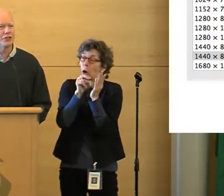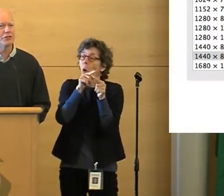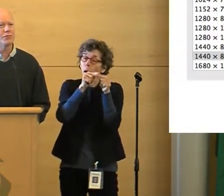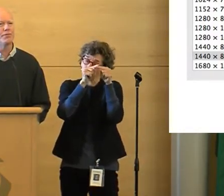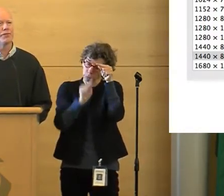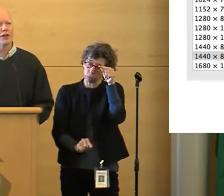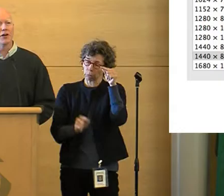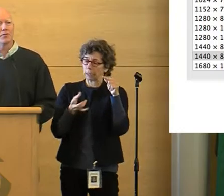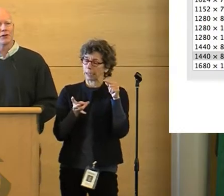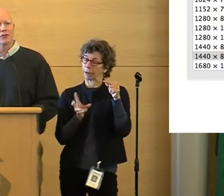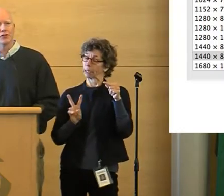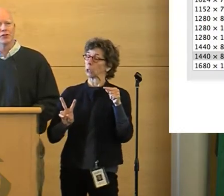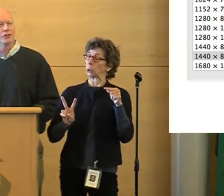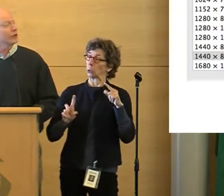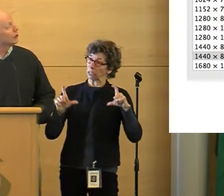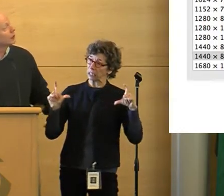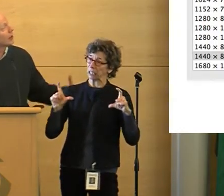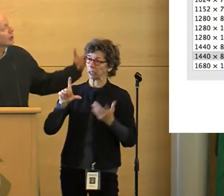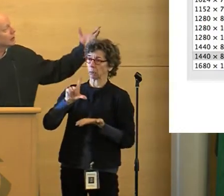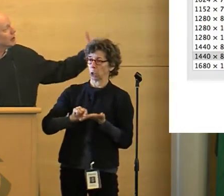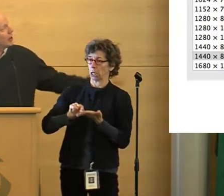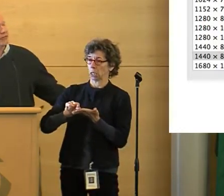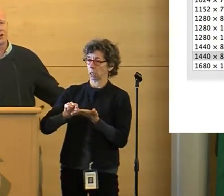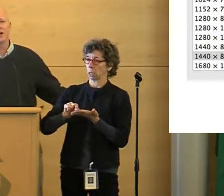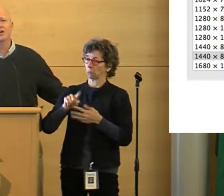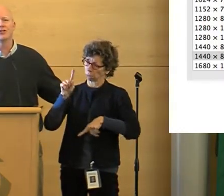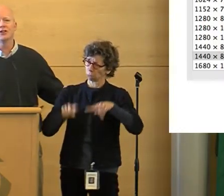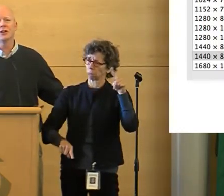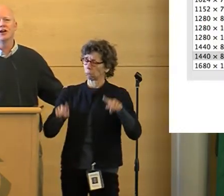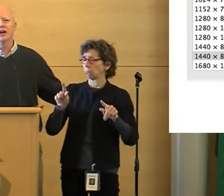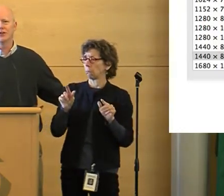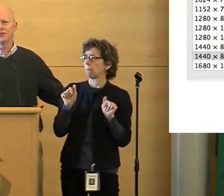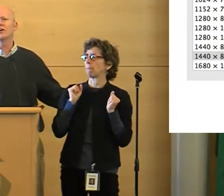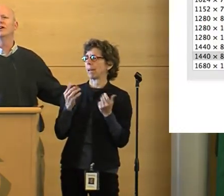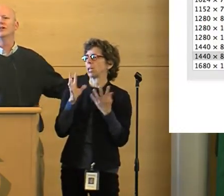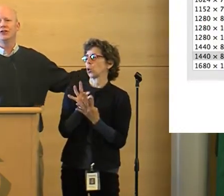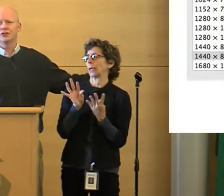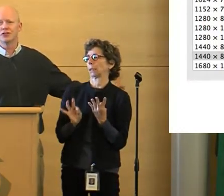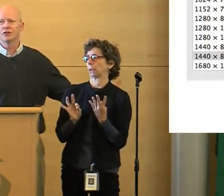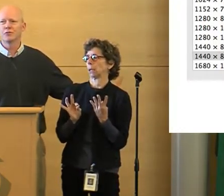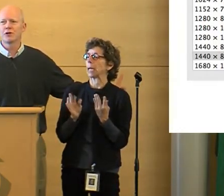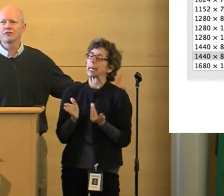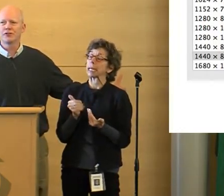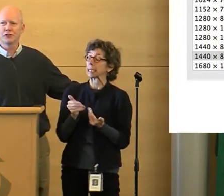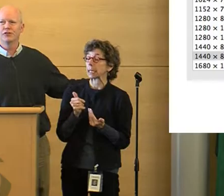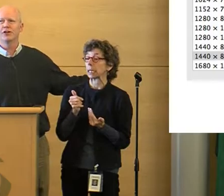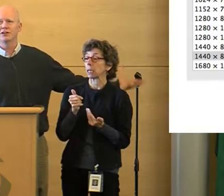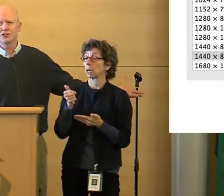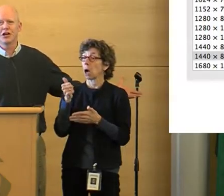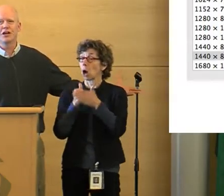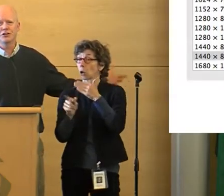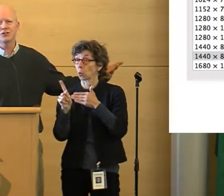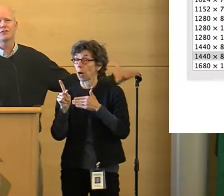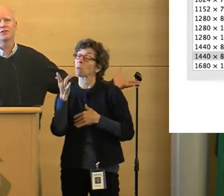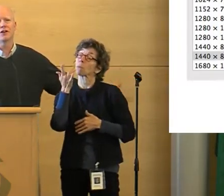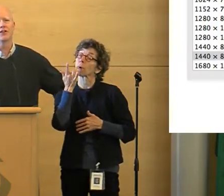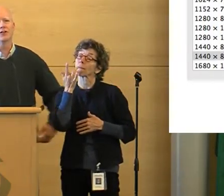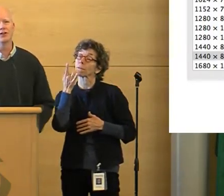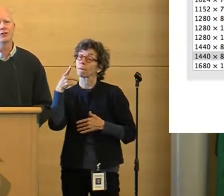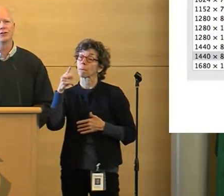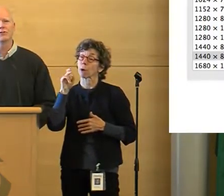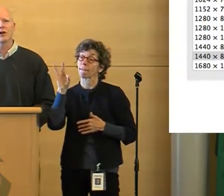is 16 pixels. I can change that from 9 if I want really tiny fonts, which some people for some